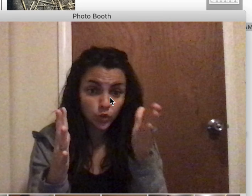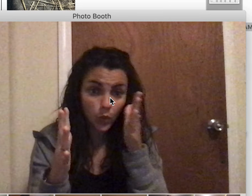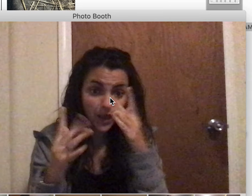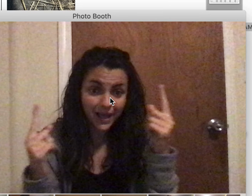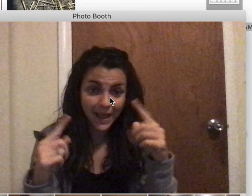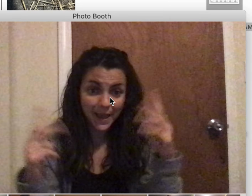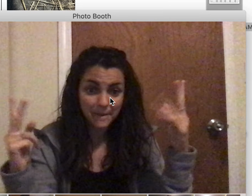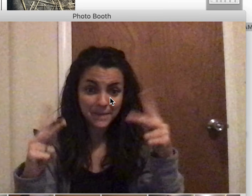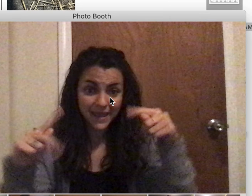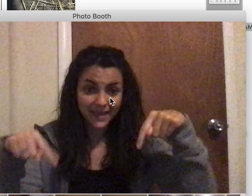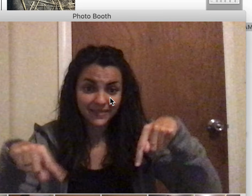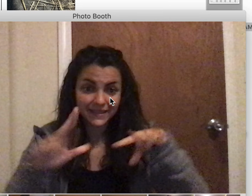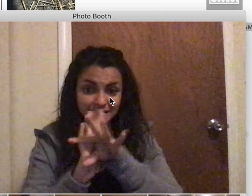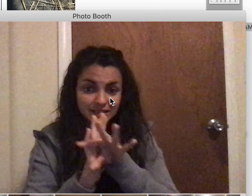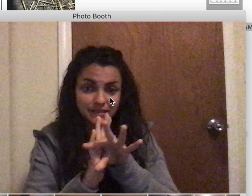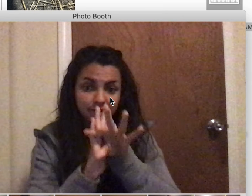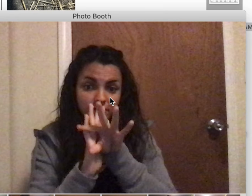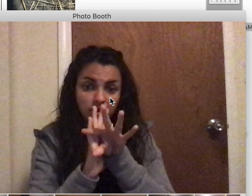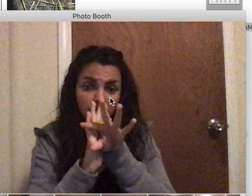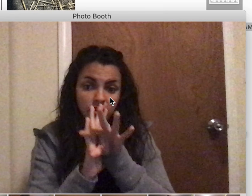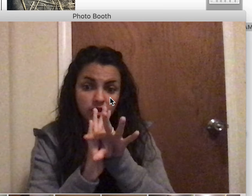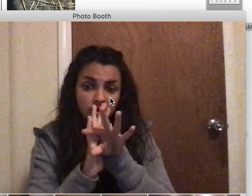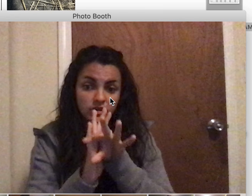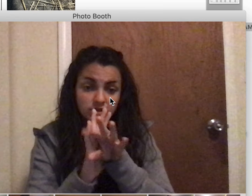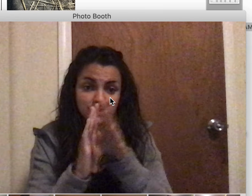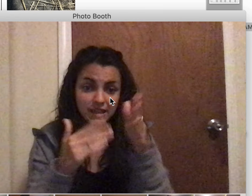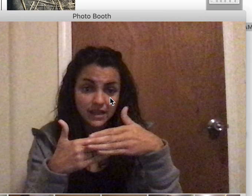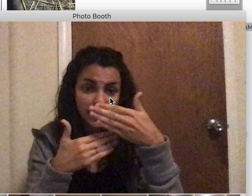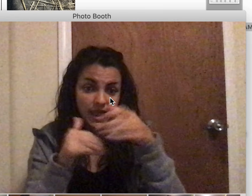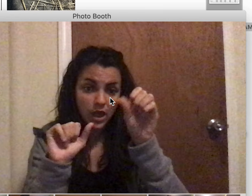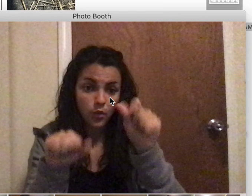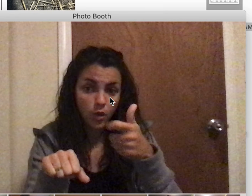could now watch the video clip that I am showing you.